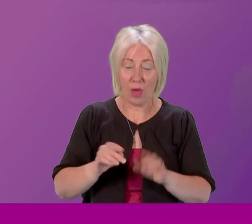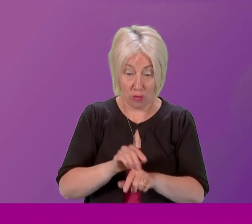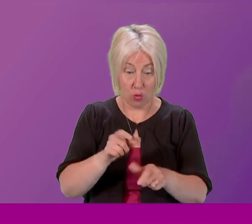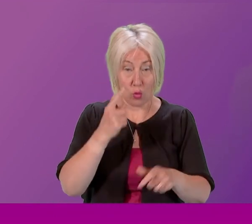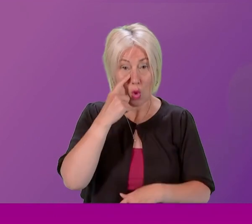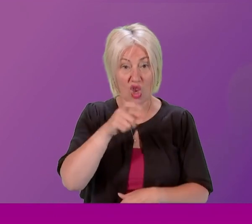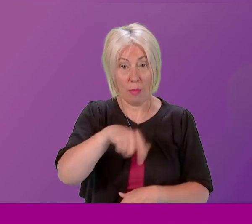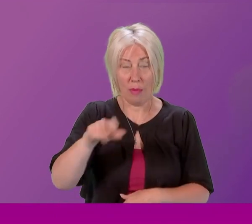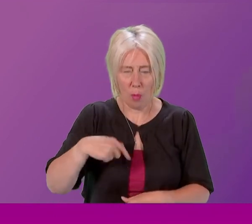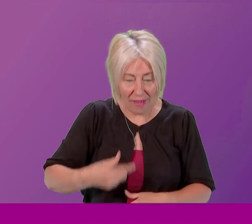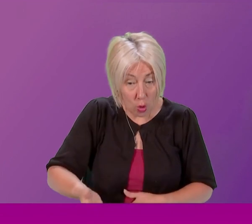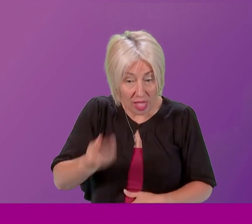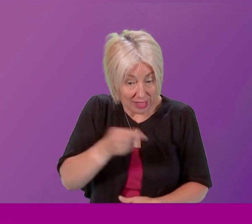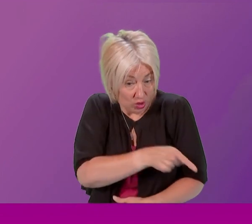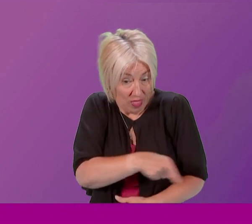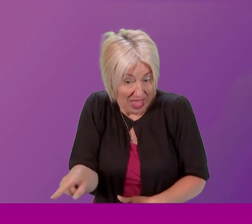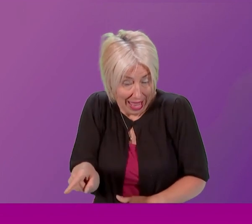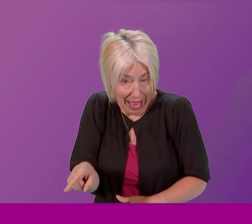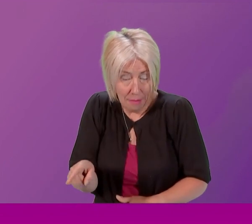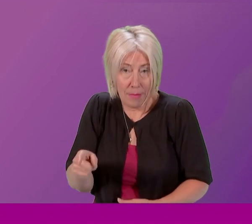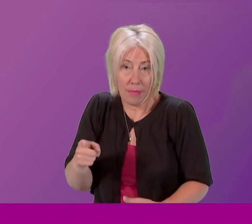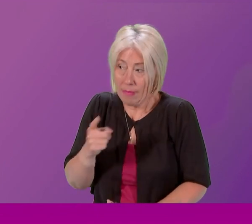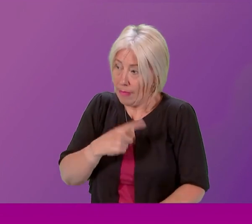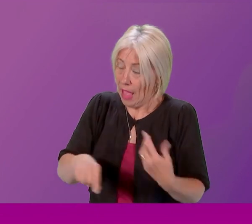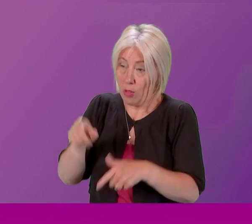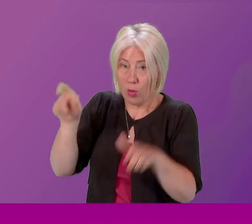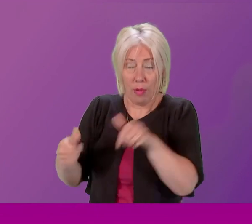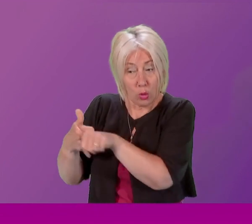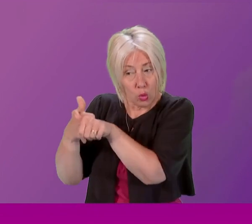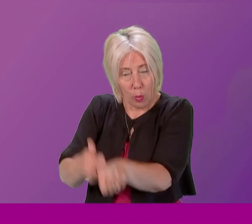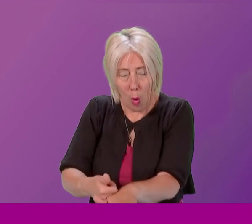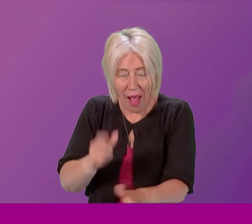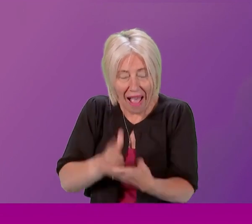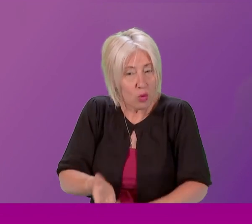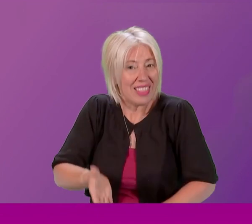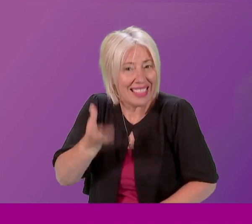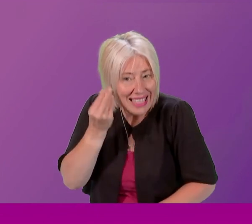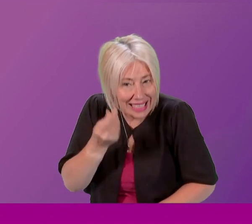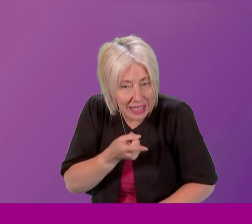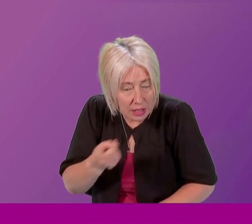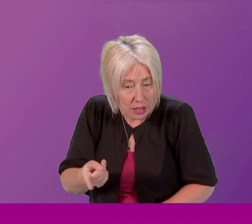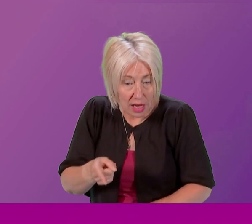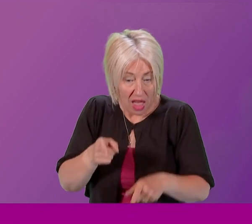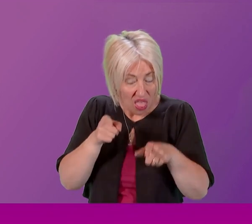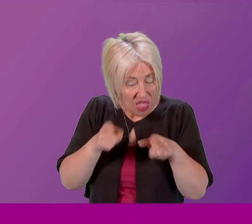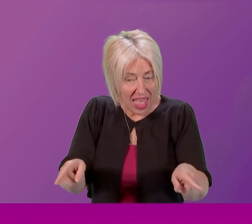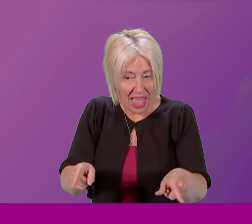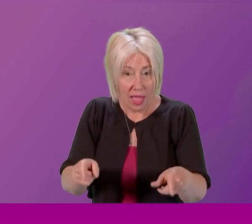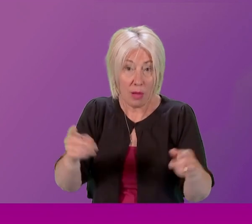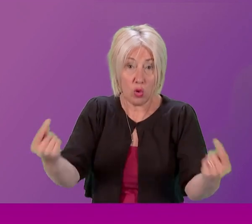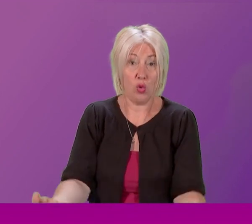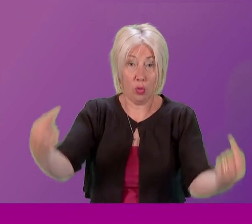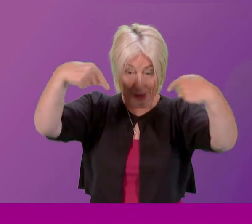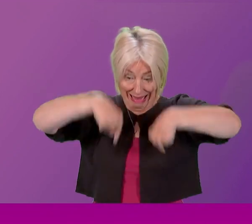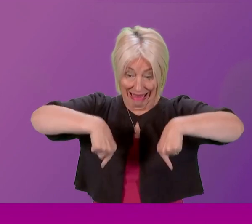folk, you know, and listen to those who are supporting these people, and really, you know, having them here as part